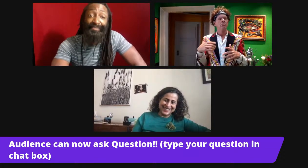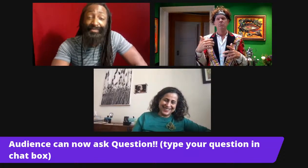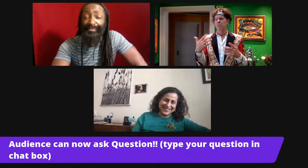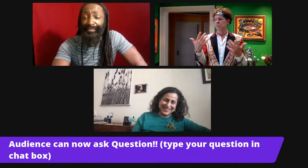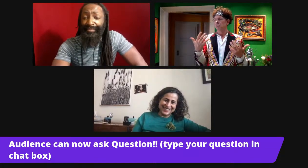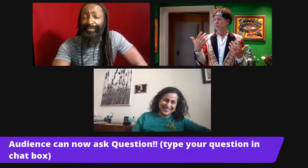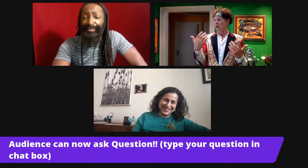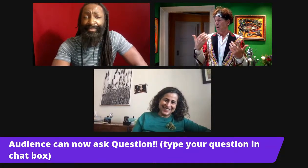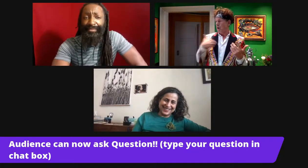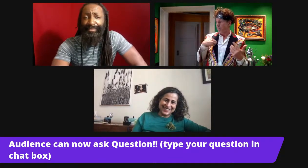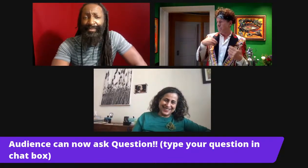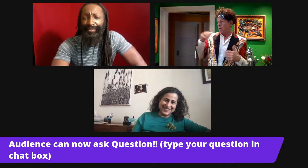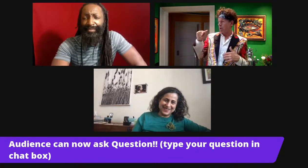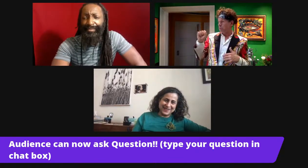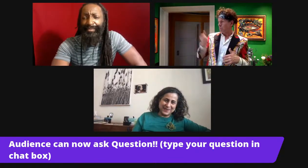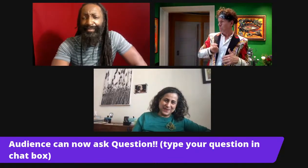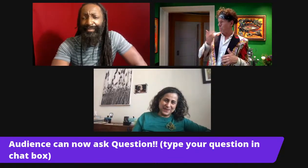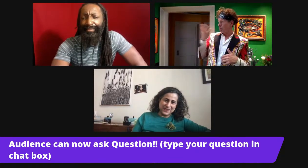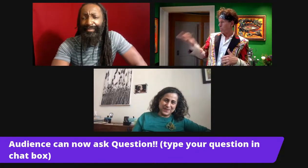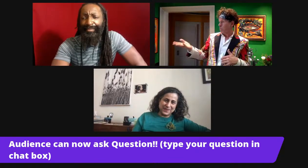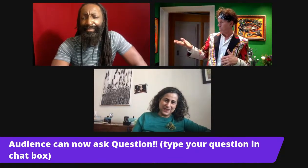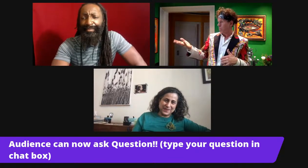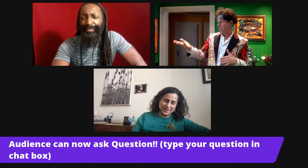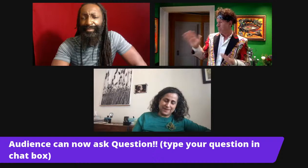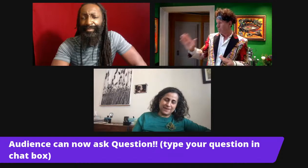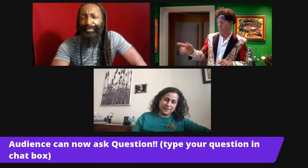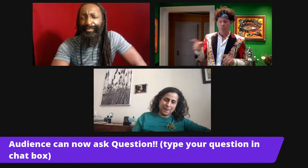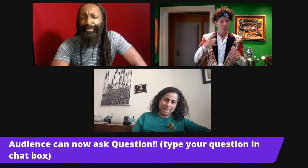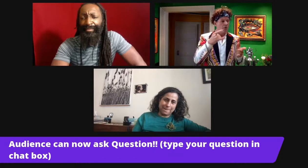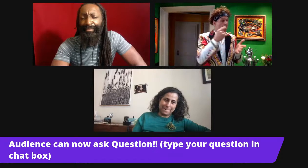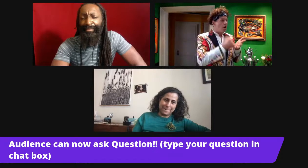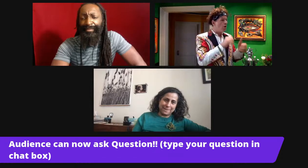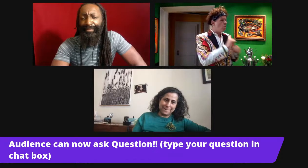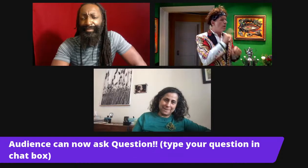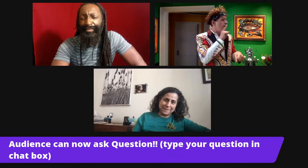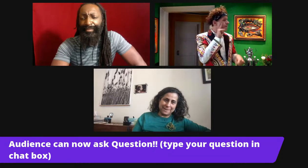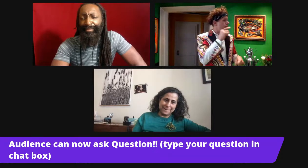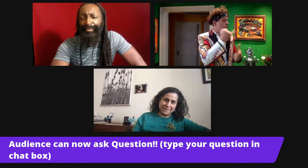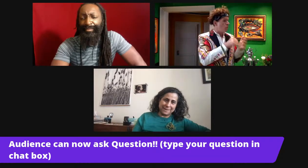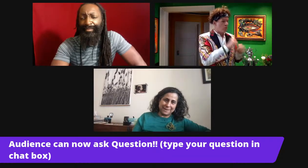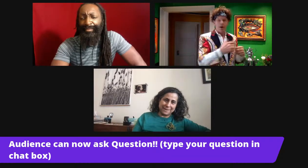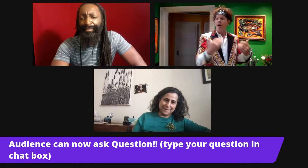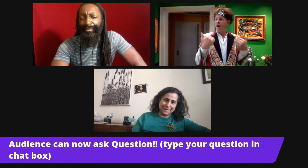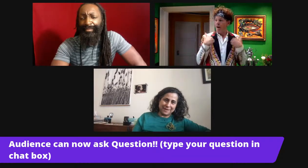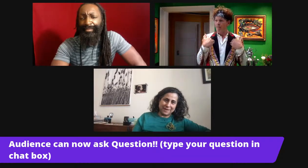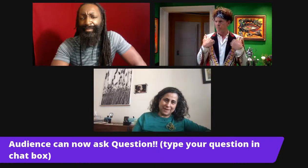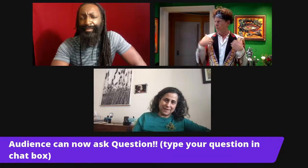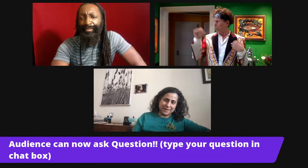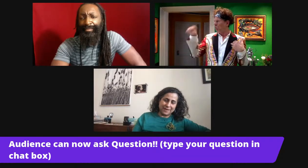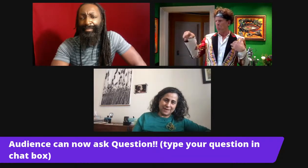I think those are two different questions. You know, ASL poetry and deaf artwork.